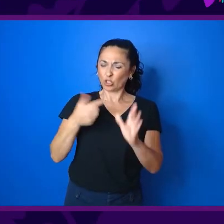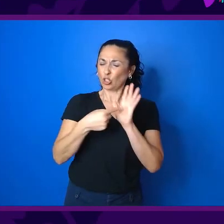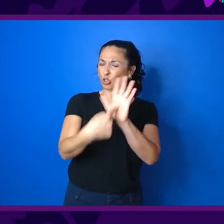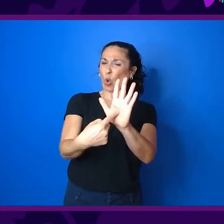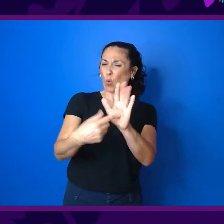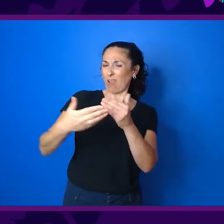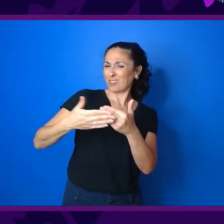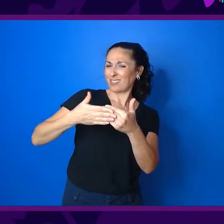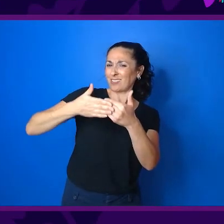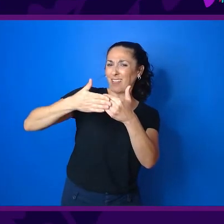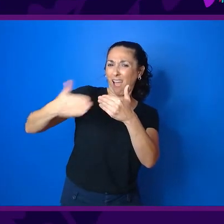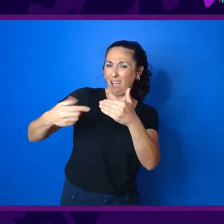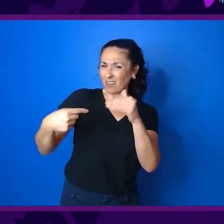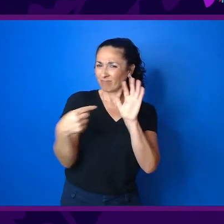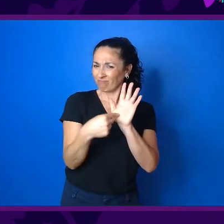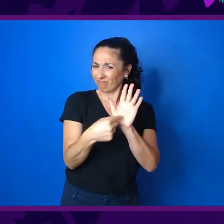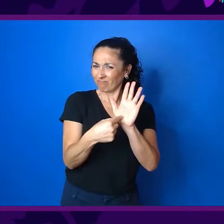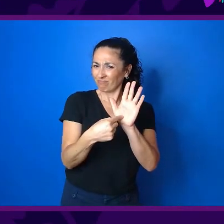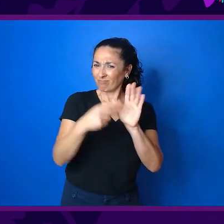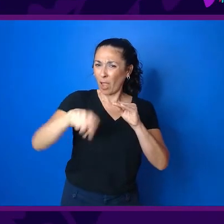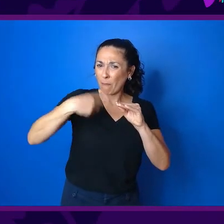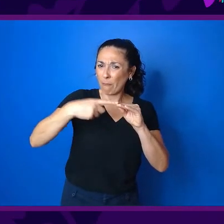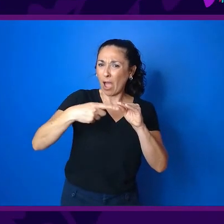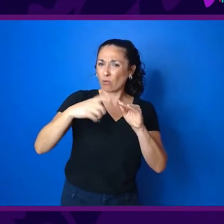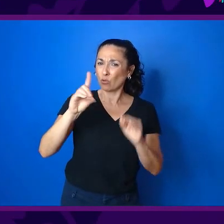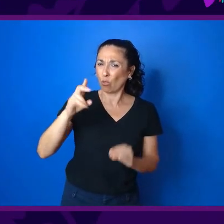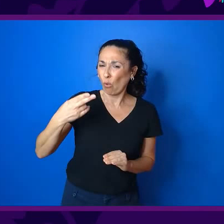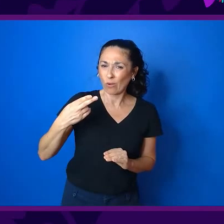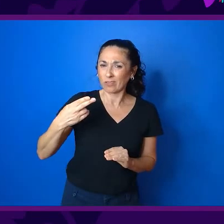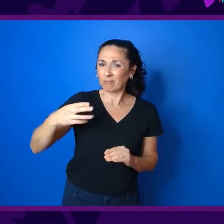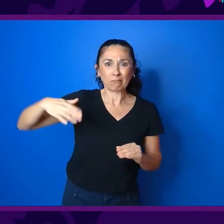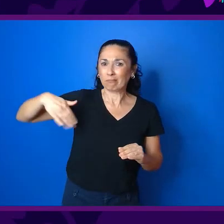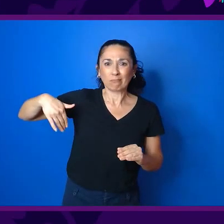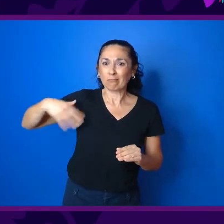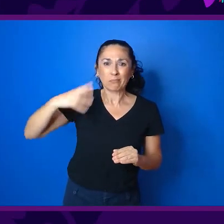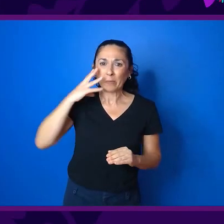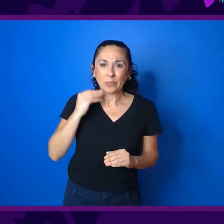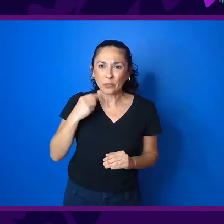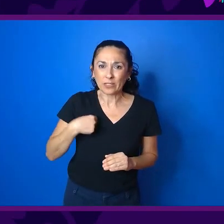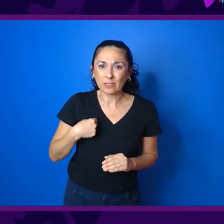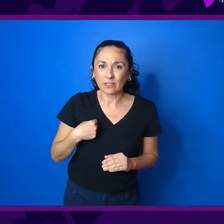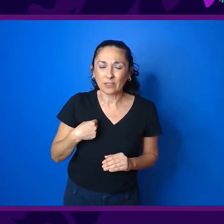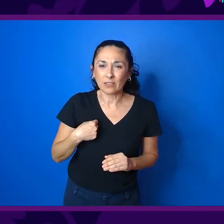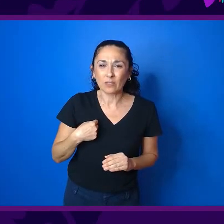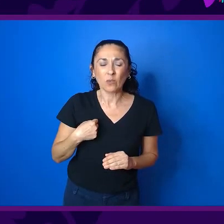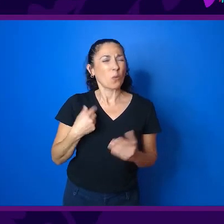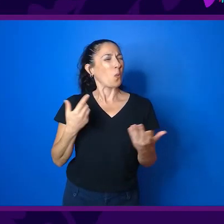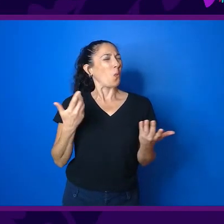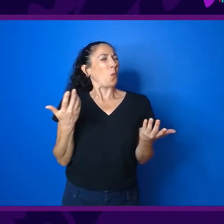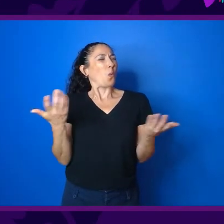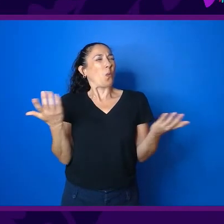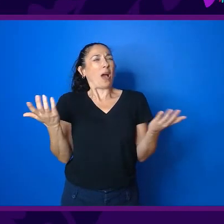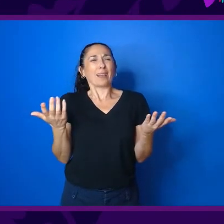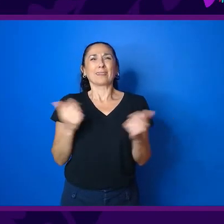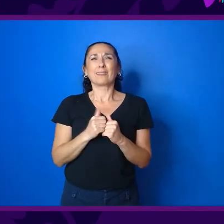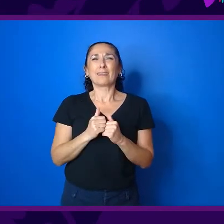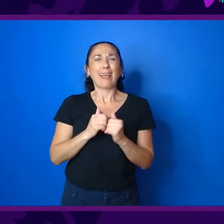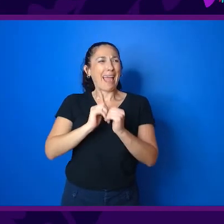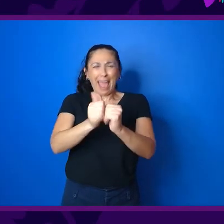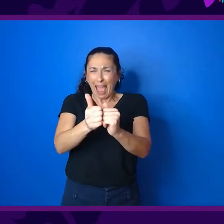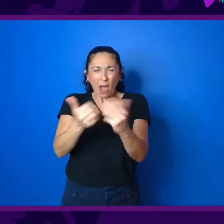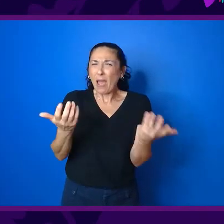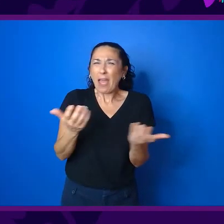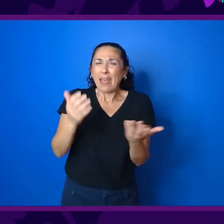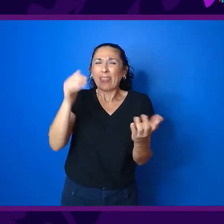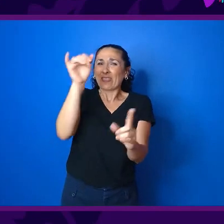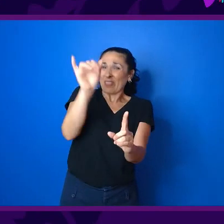get about Dolores. And I want to ask you, what was it? I mean, is that something that just came